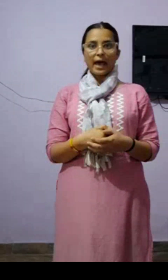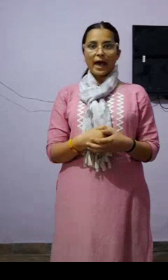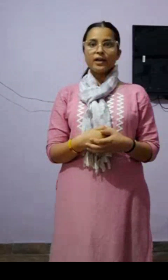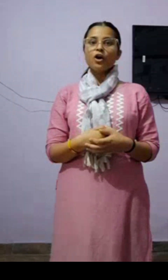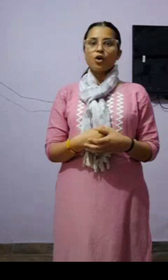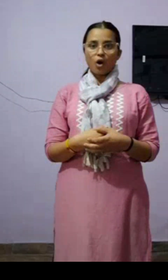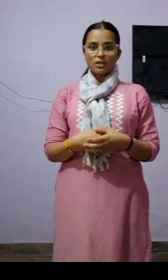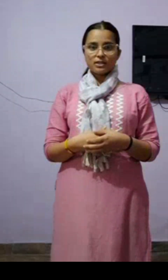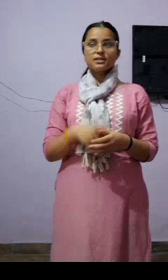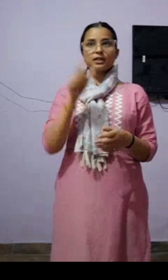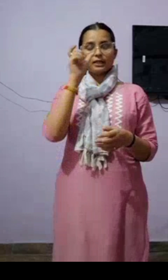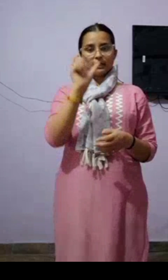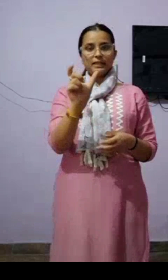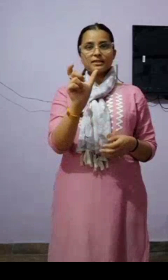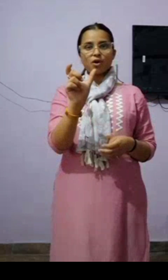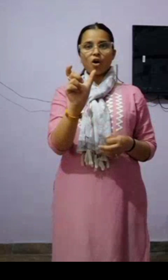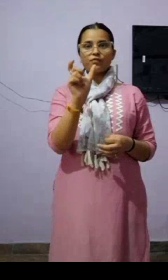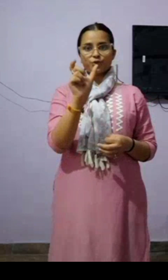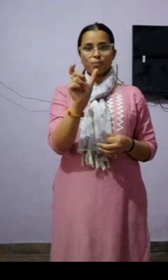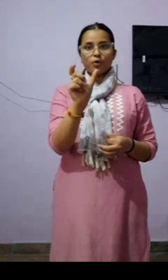and causes the release of